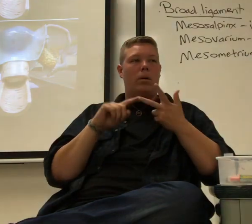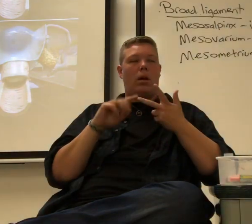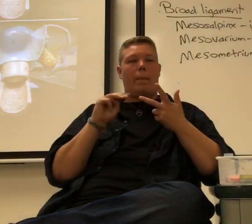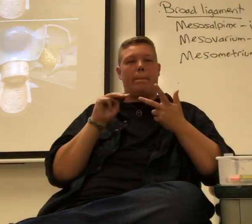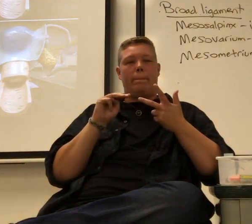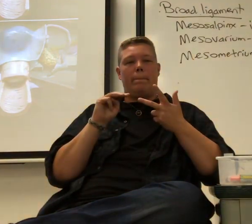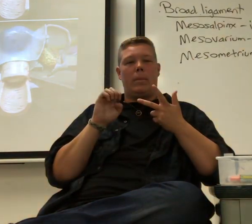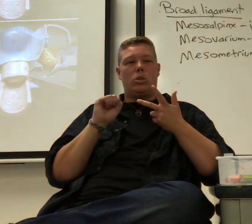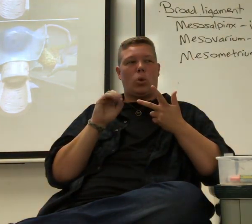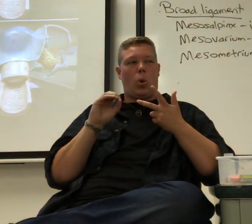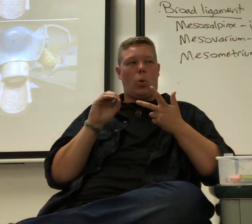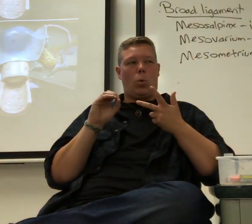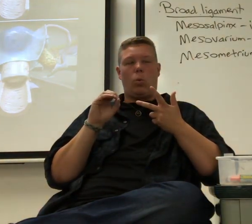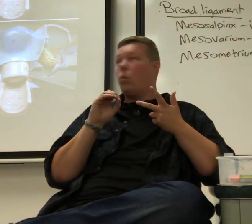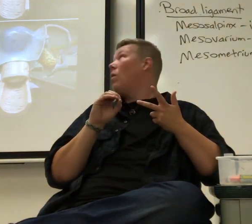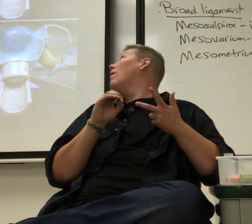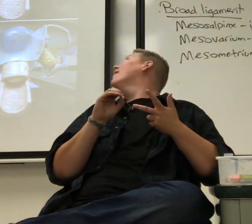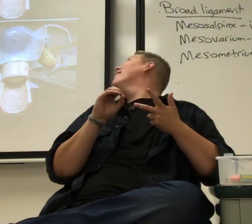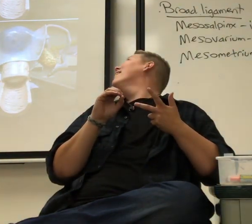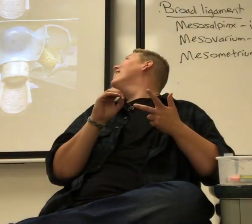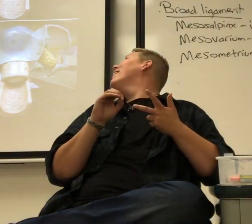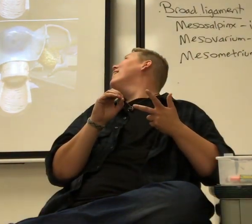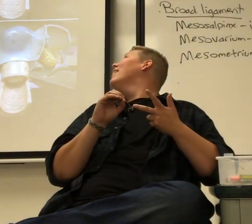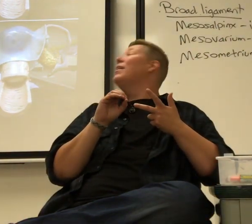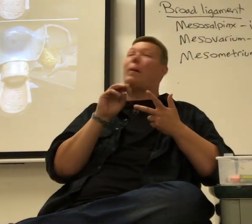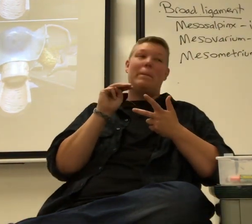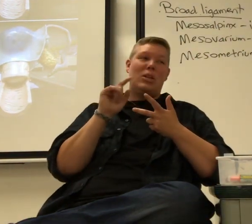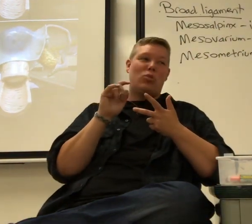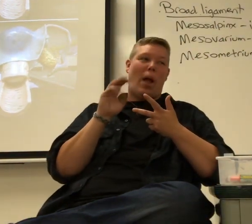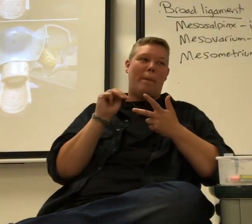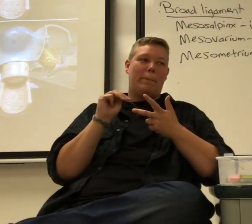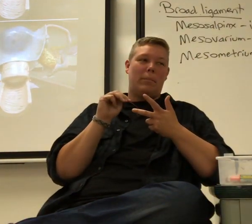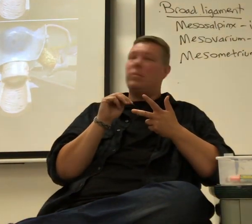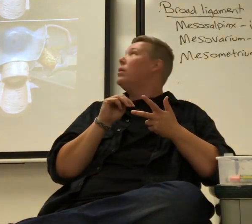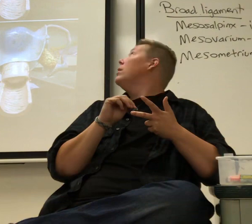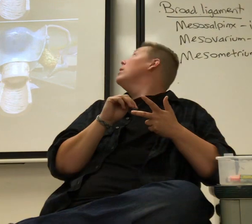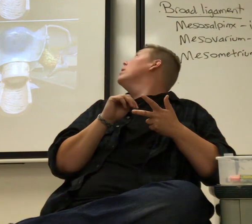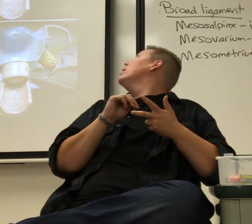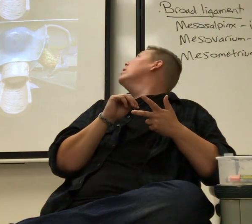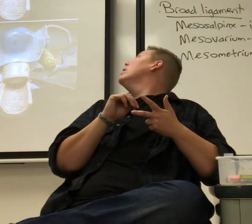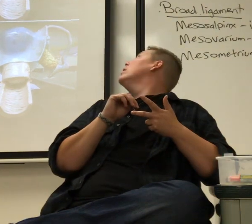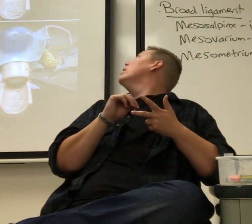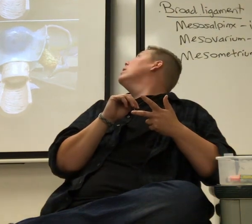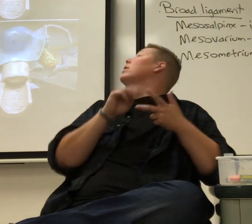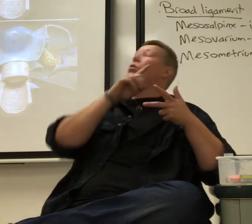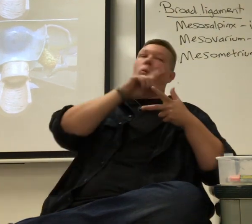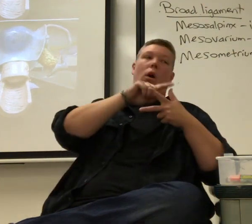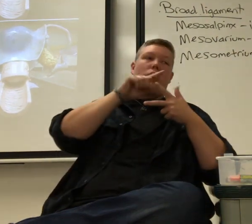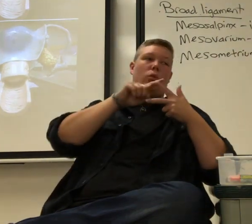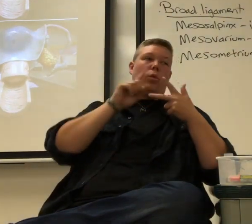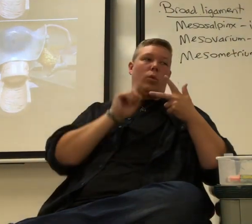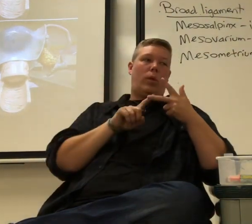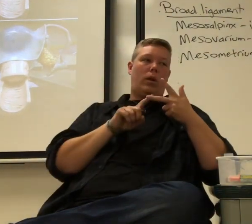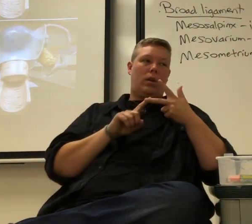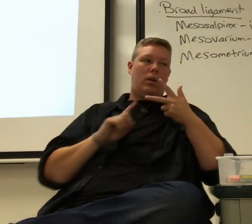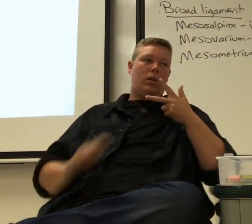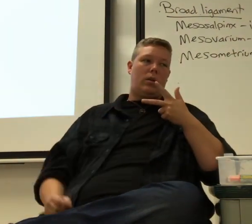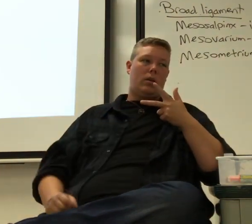of an angle. The angle's away, so it's mesosalpinx, mesothelium, mesometrium.